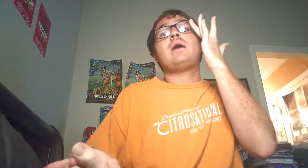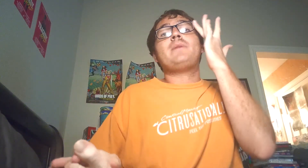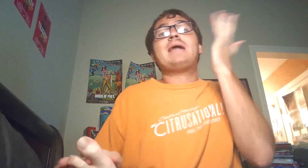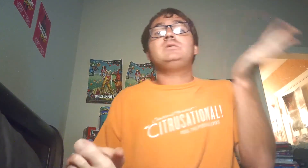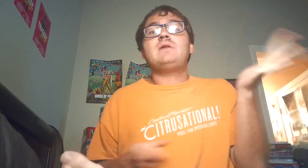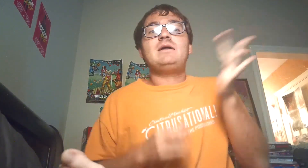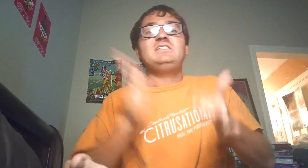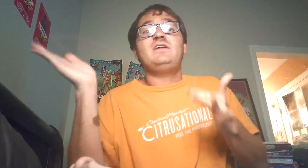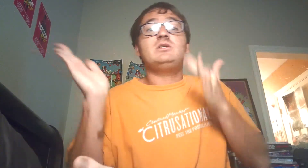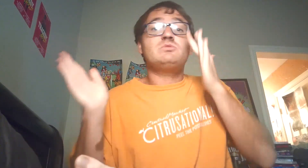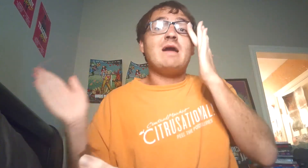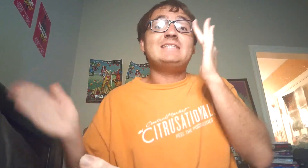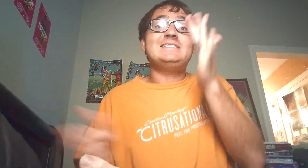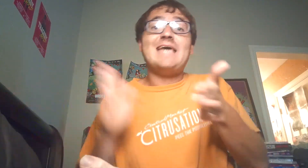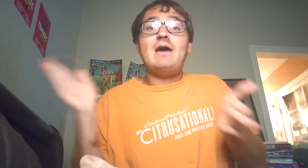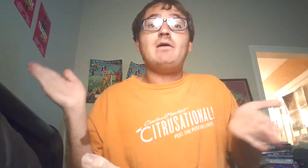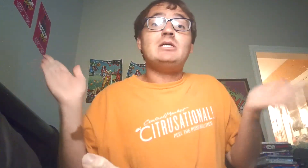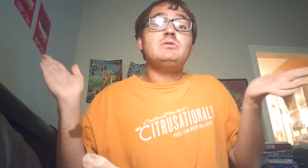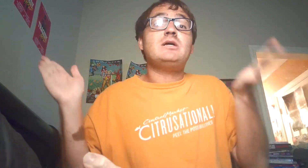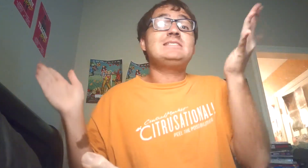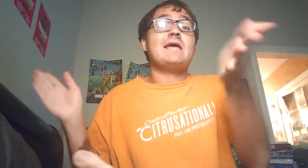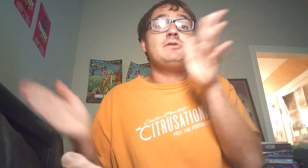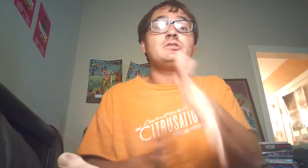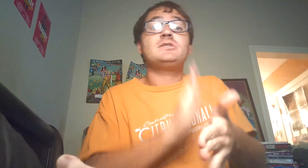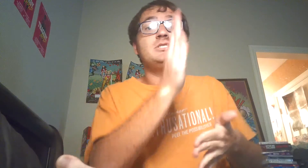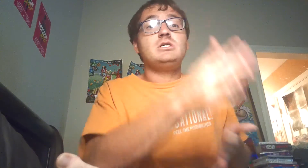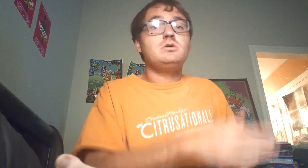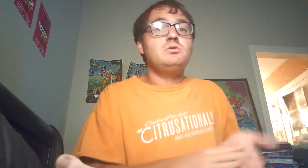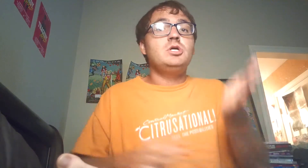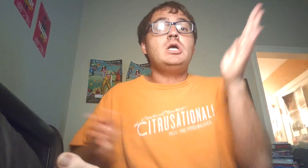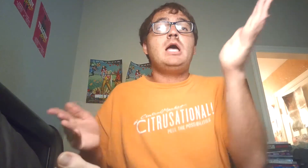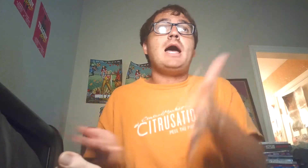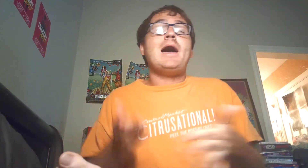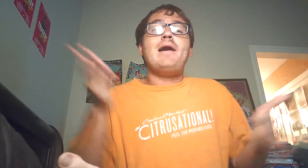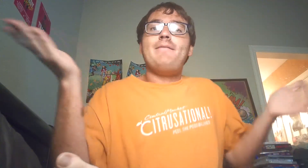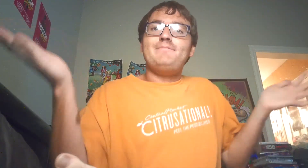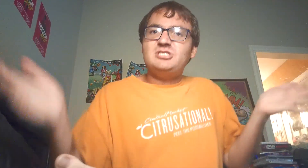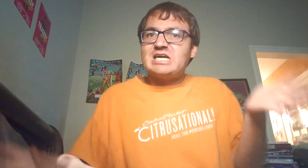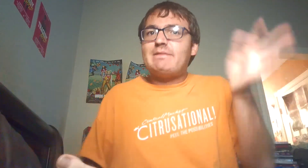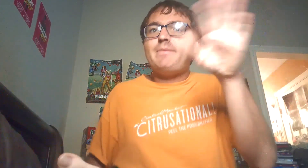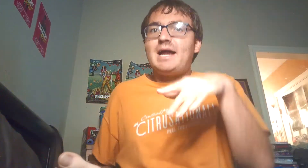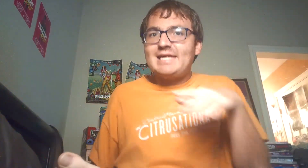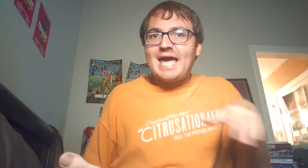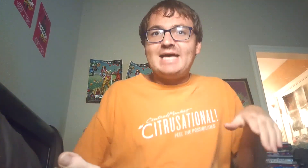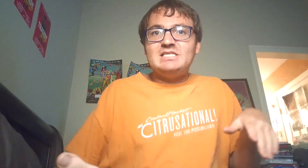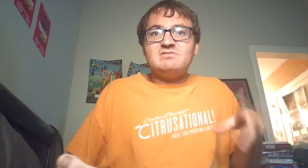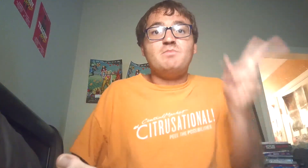I do a lot of these videos where I sit down. I do a lot of scary stories too. Check out my podcasts. So both of